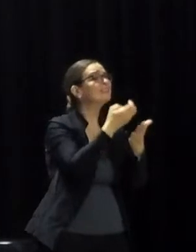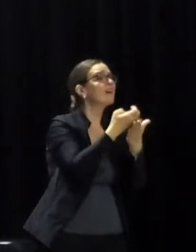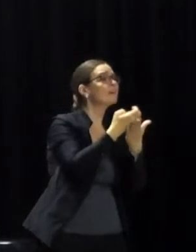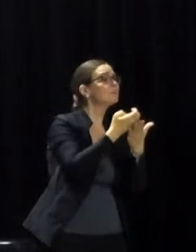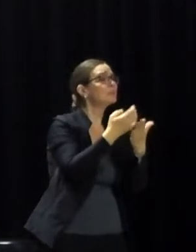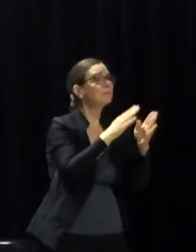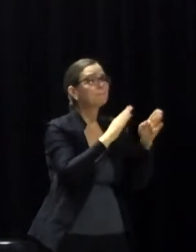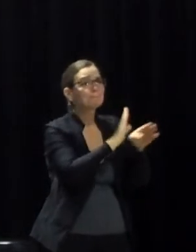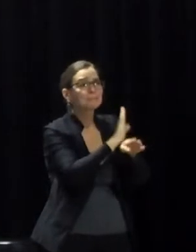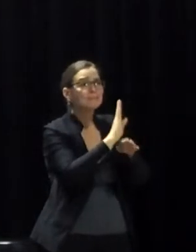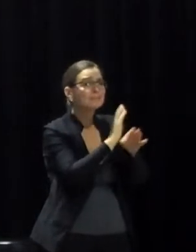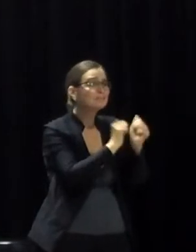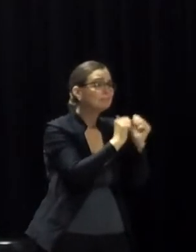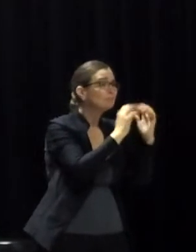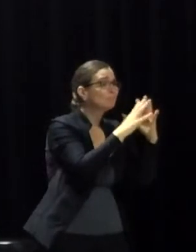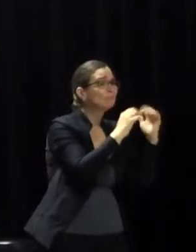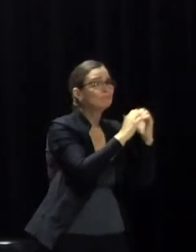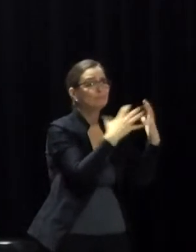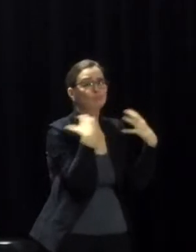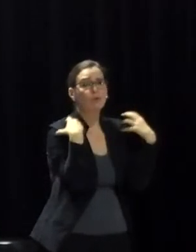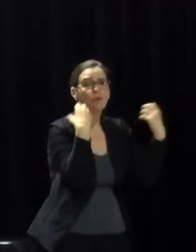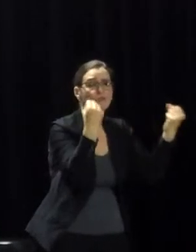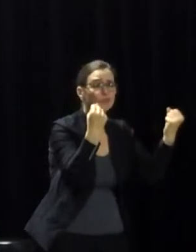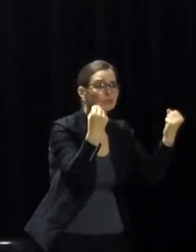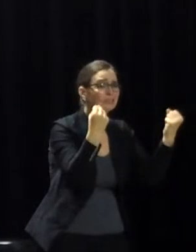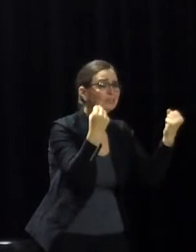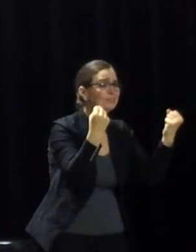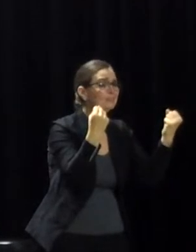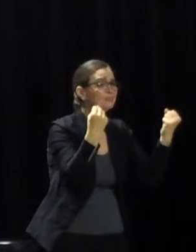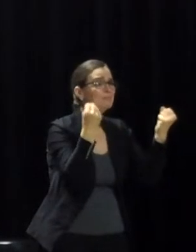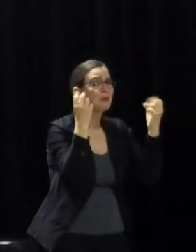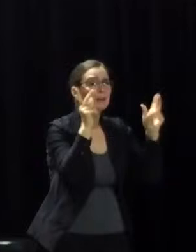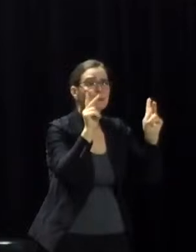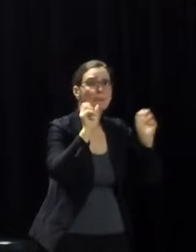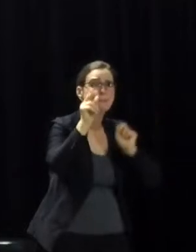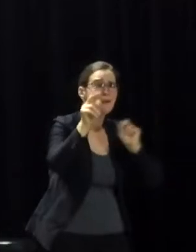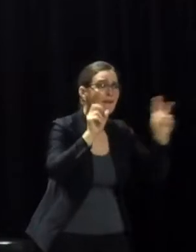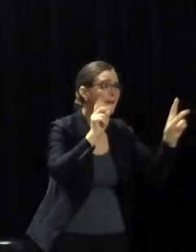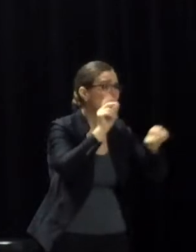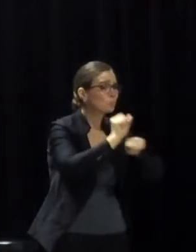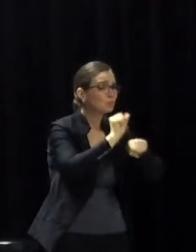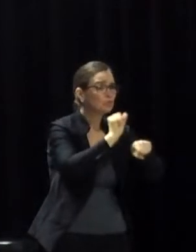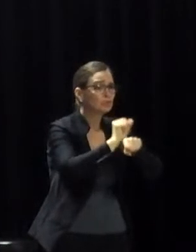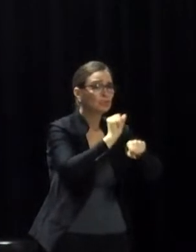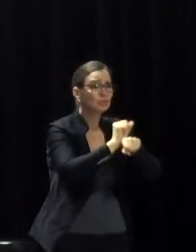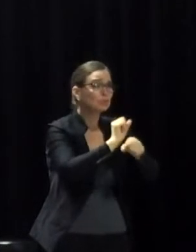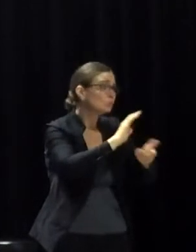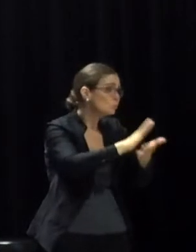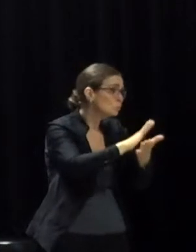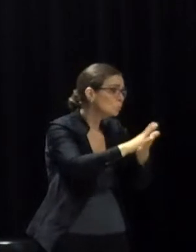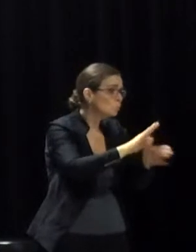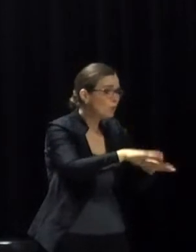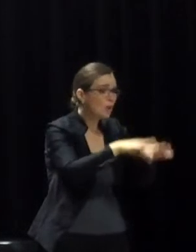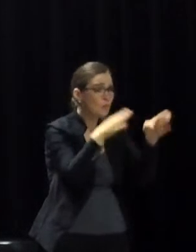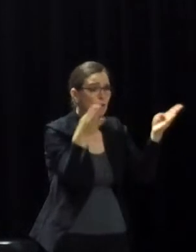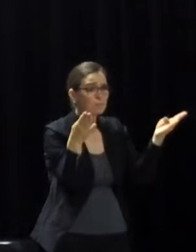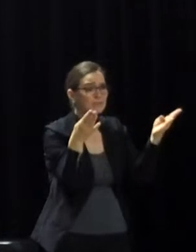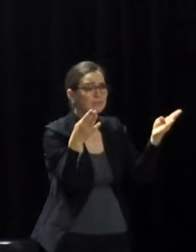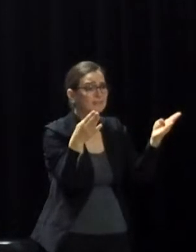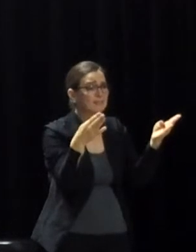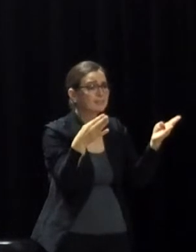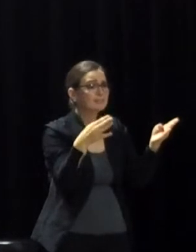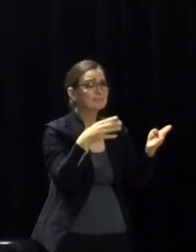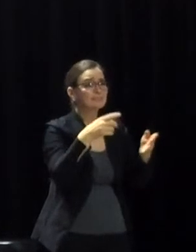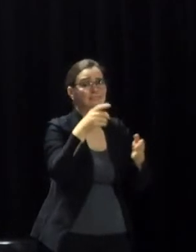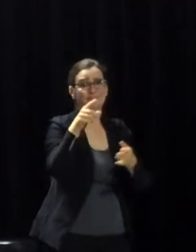again. We're seeing an increase in sales tax compared to where we were. But we're a large community. If